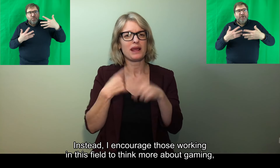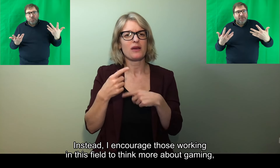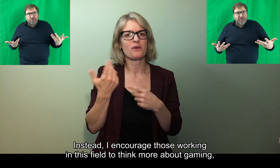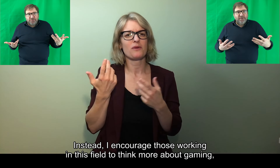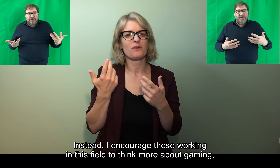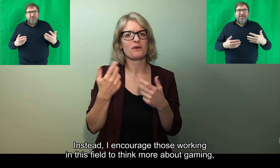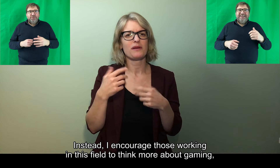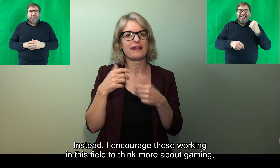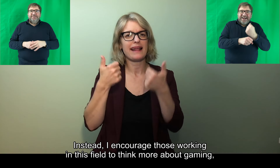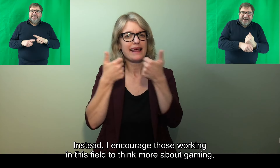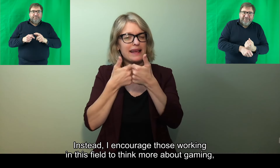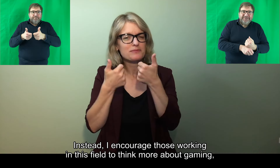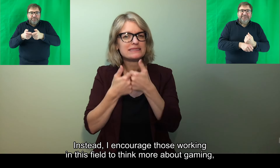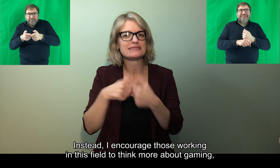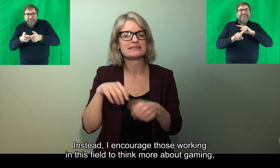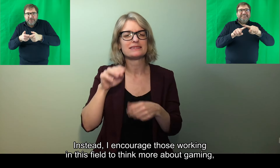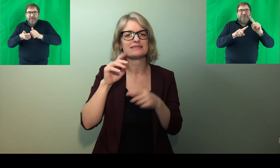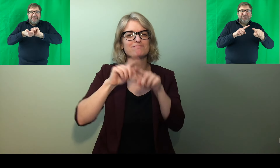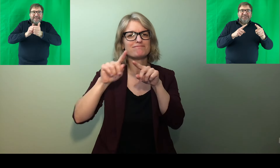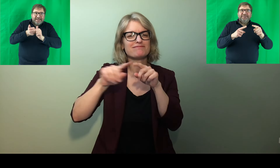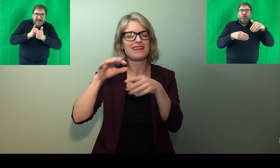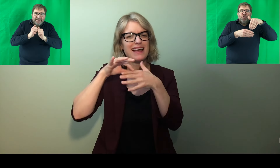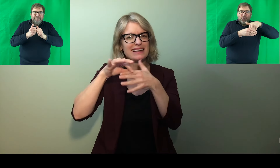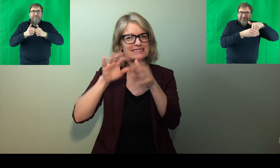in this field to think more about gaming,